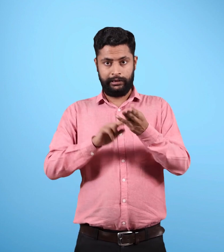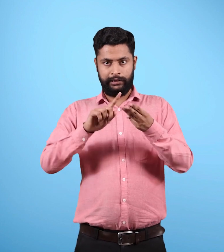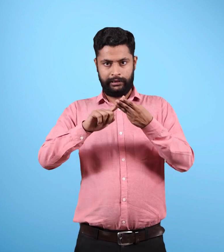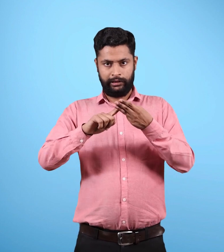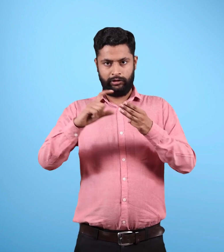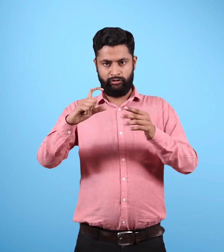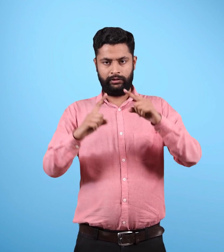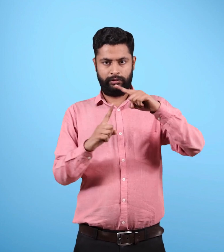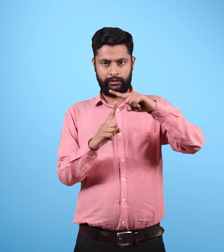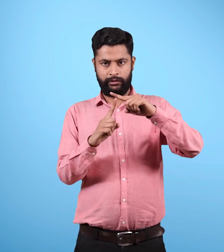nectar,